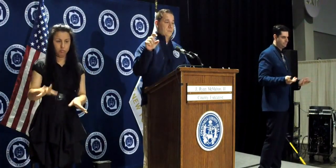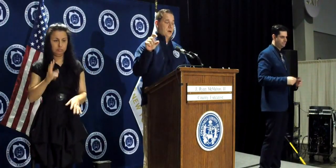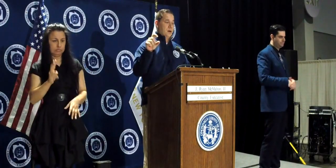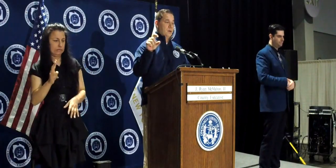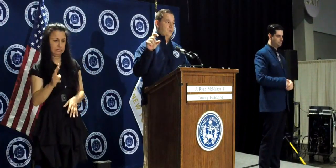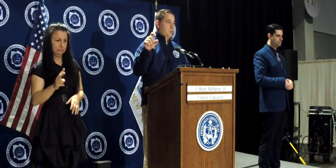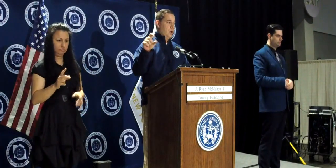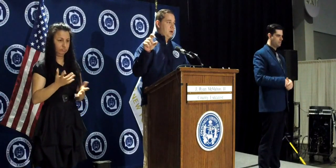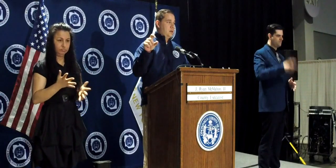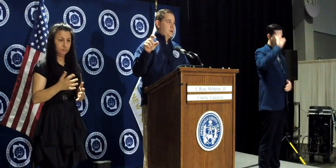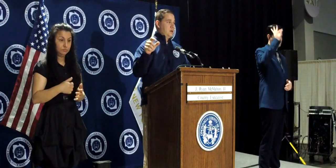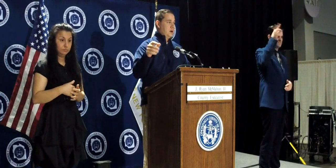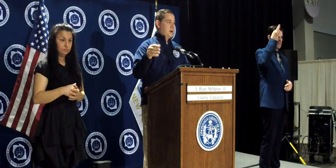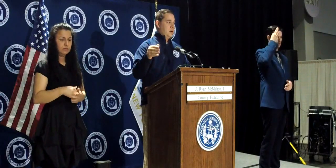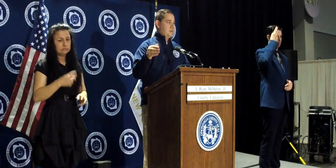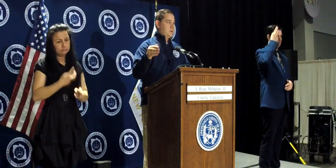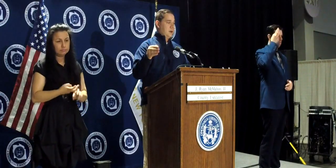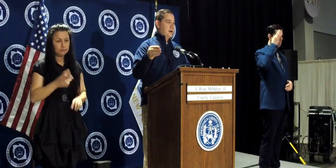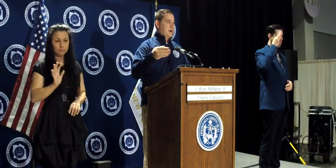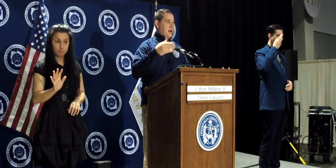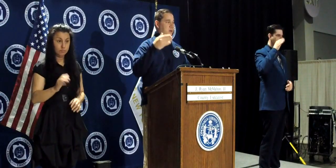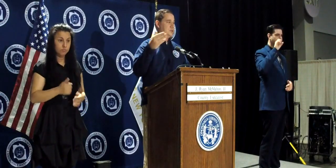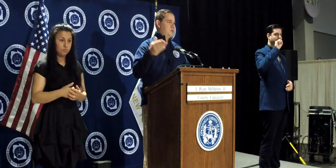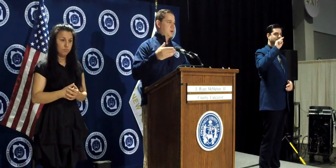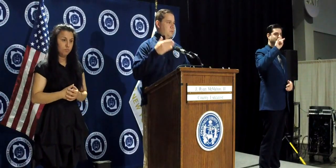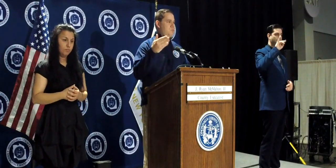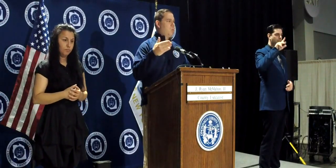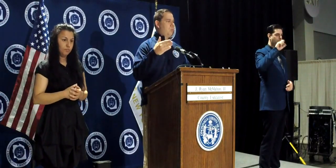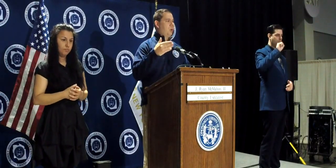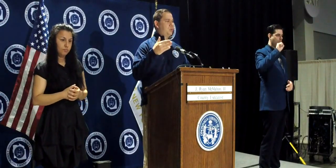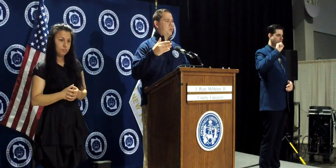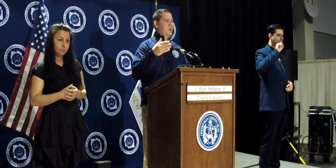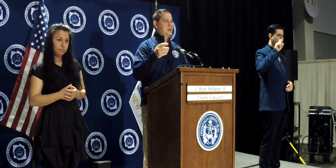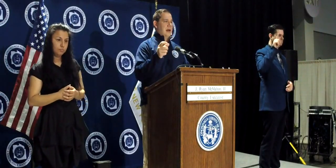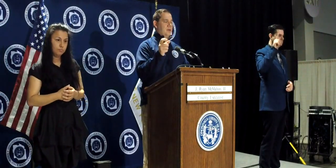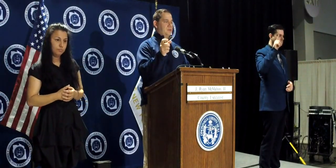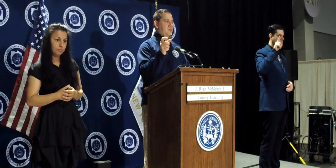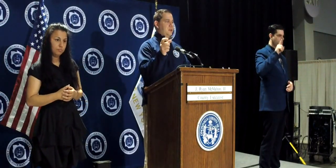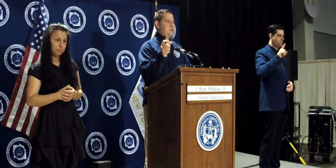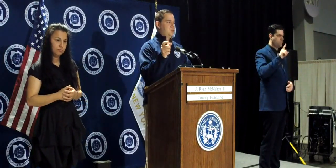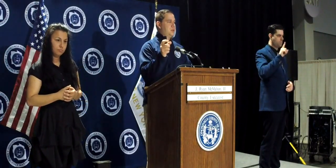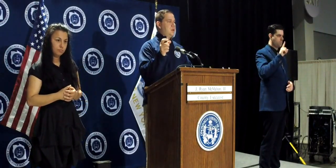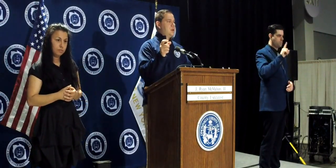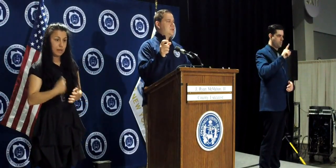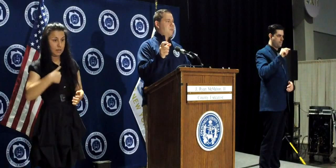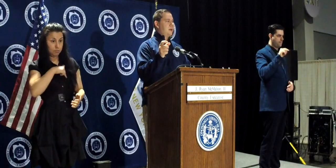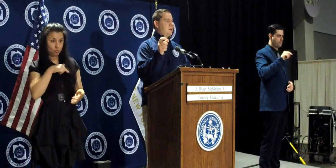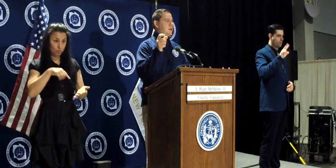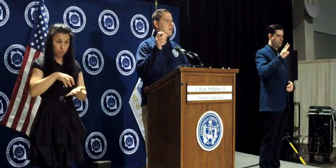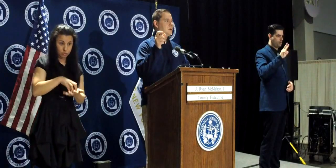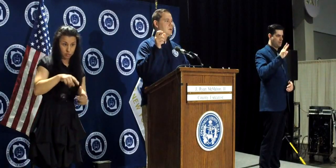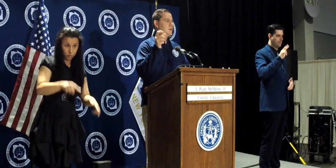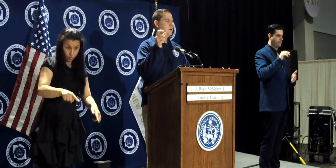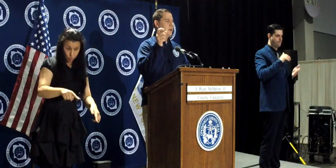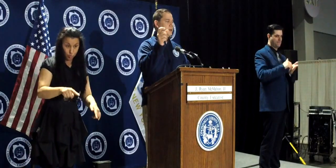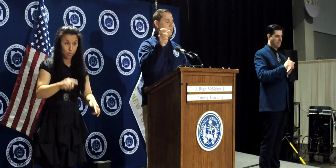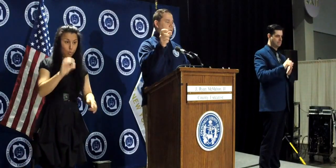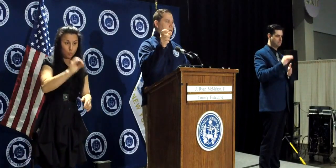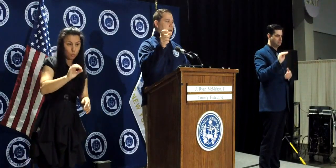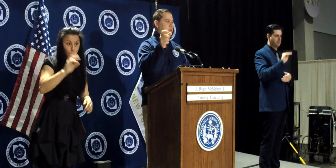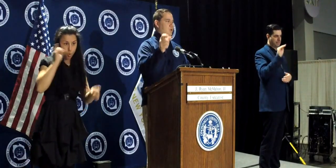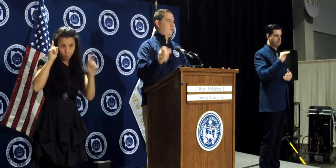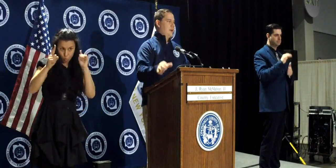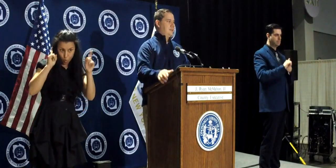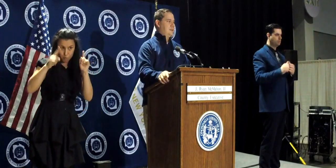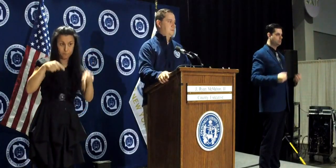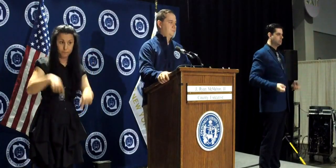development through HUD, Onondaga County received about $1.3 million of things spending that can be